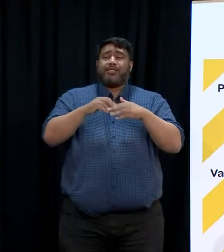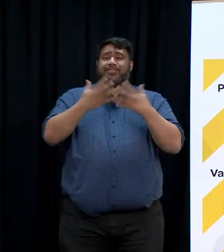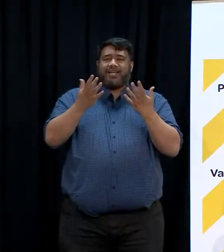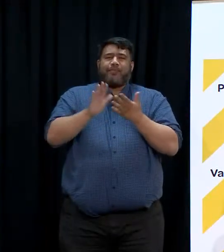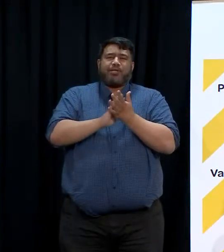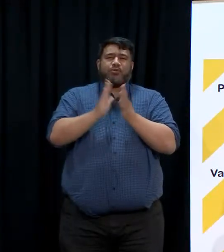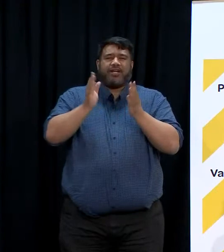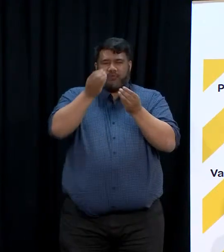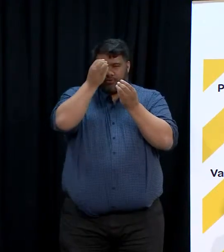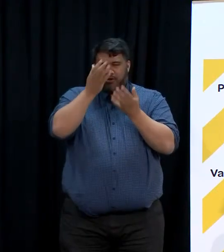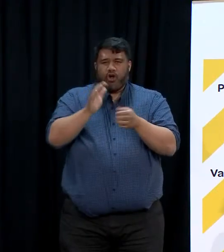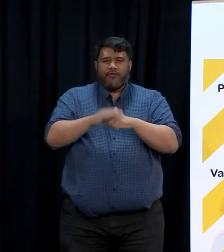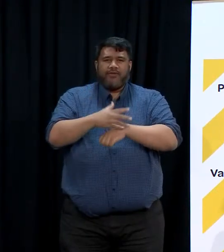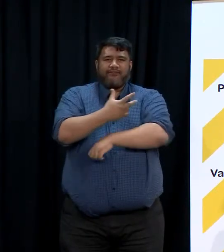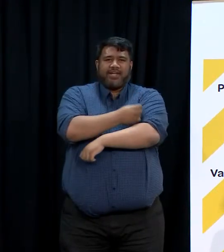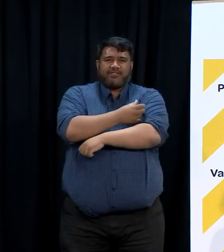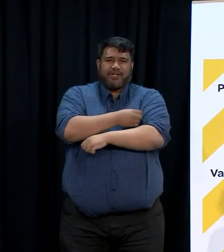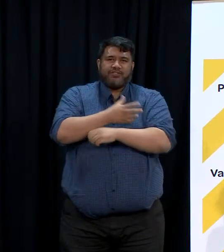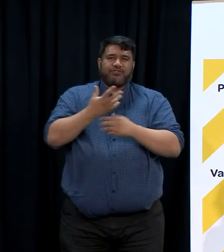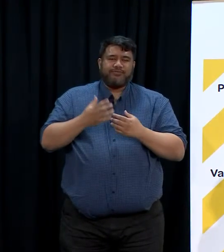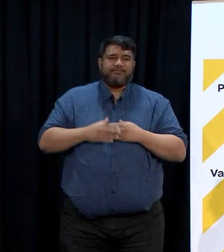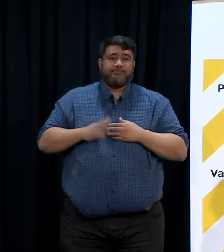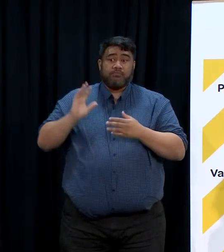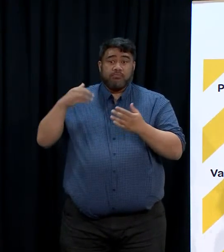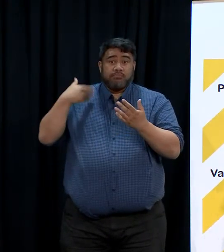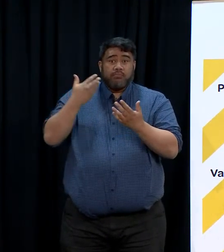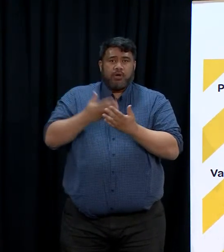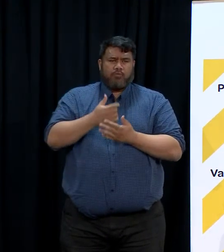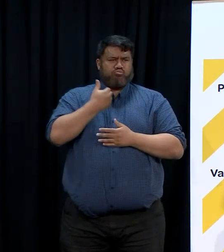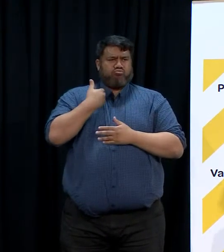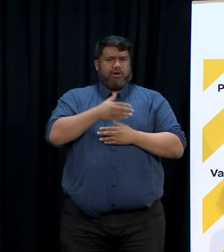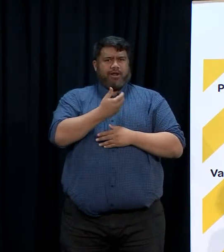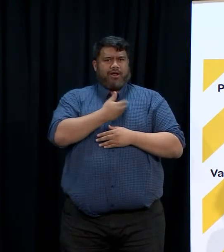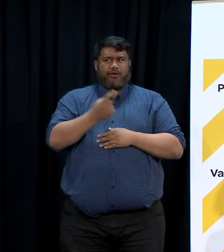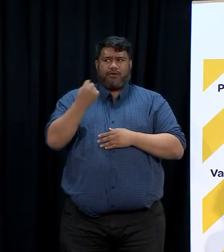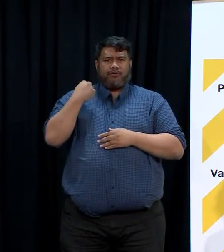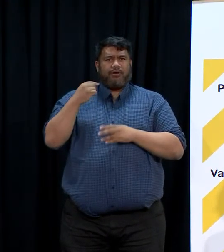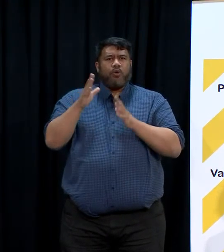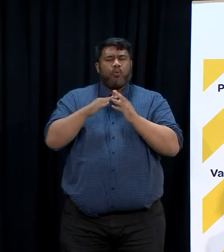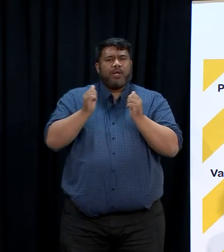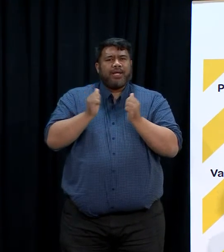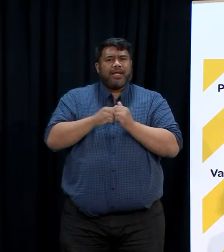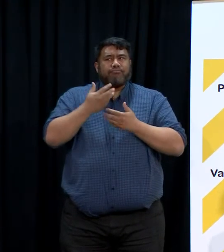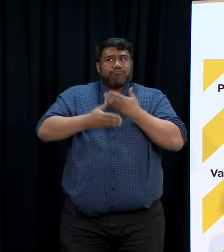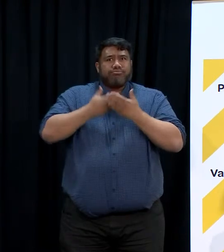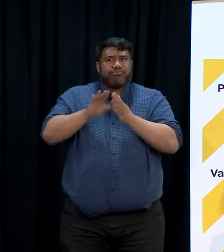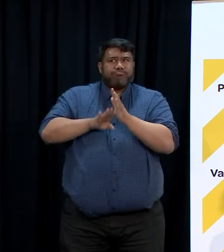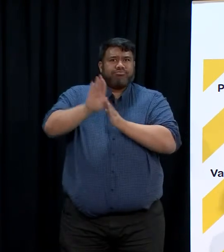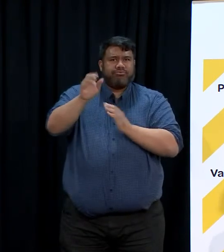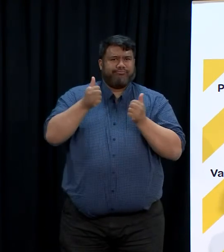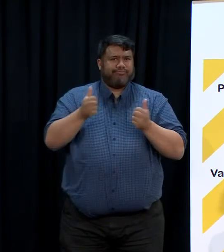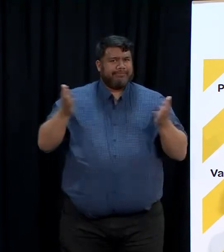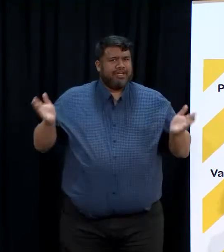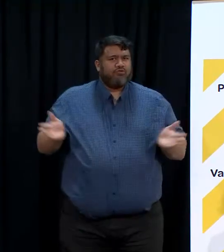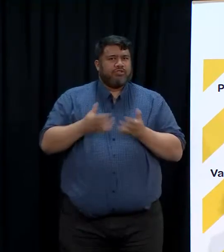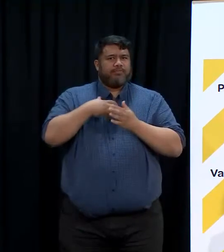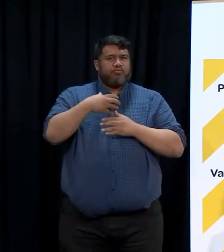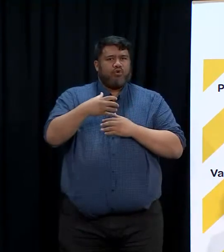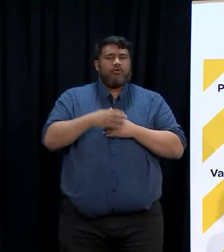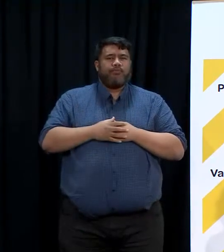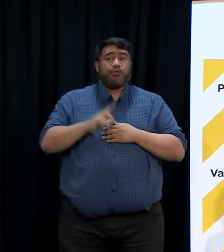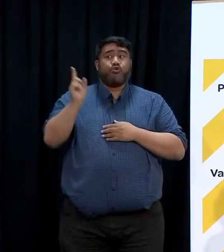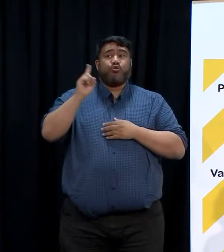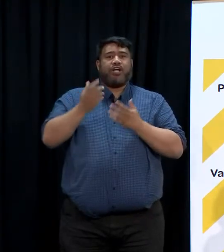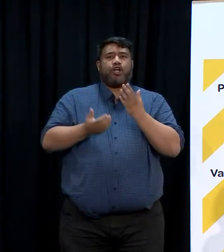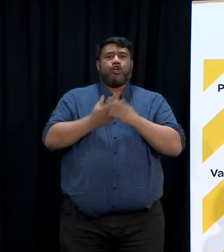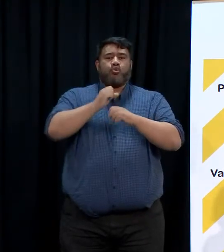on vaccinations. I think we can all be very proud of what we achieved over the weekend. We need to keep that momentum going. Today we're launching a new